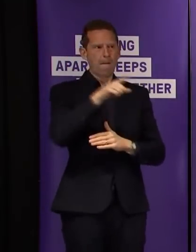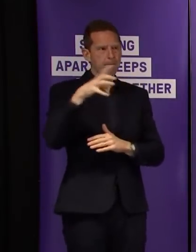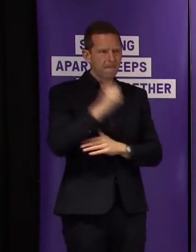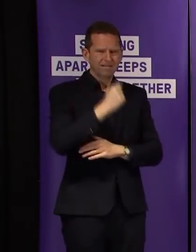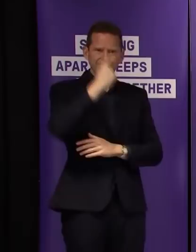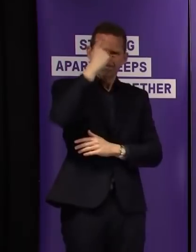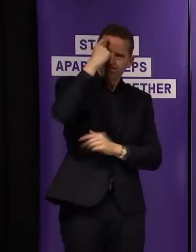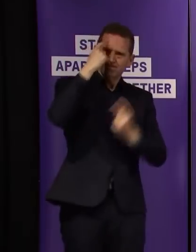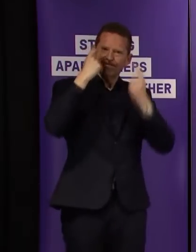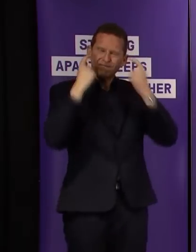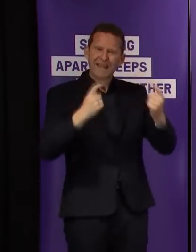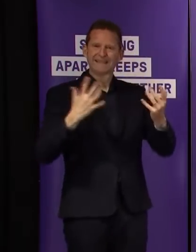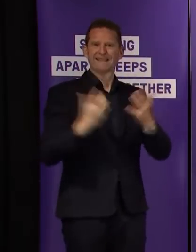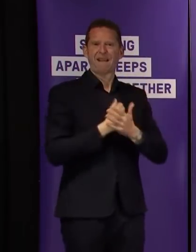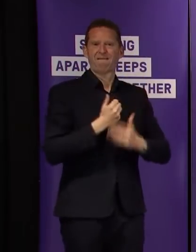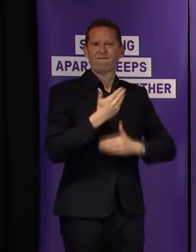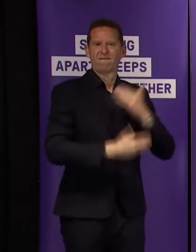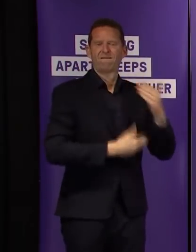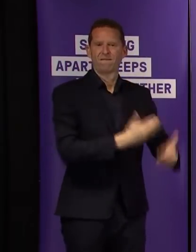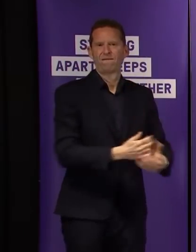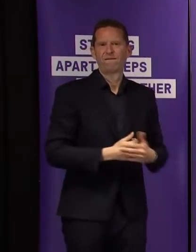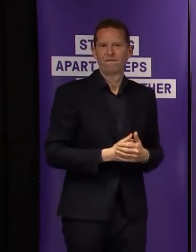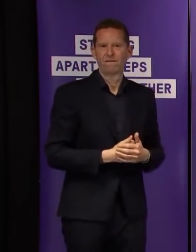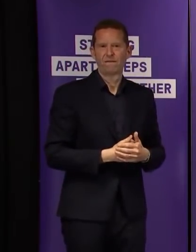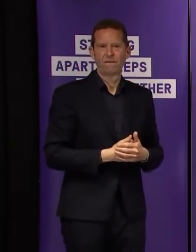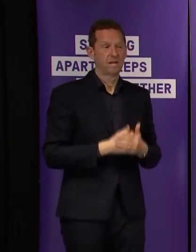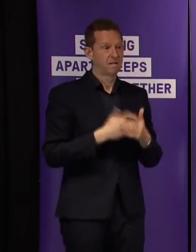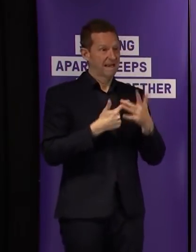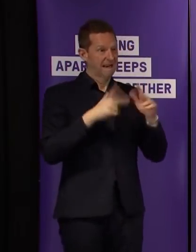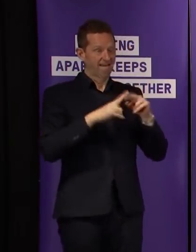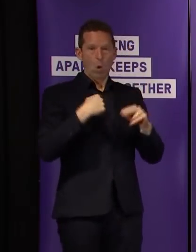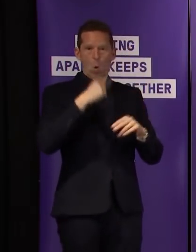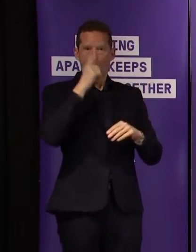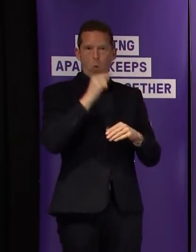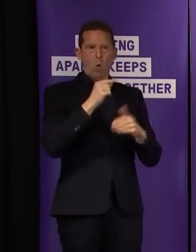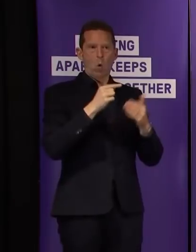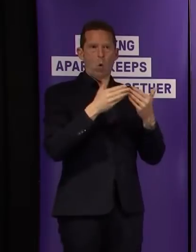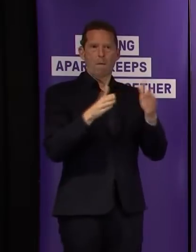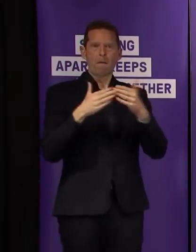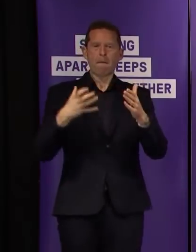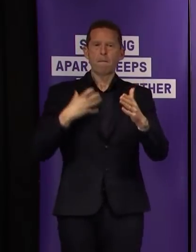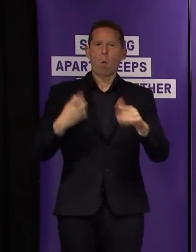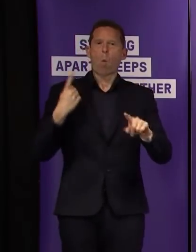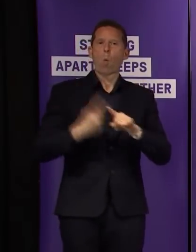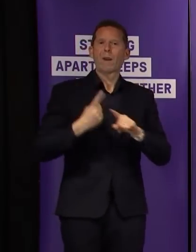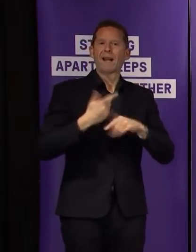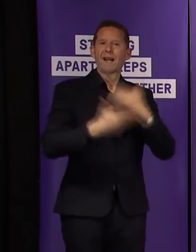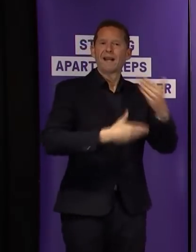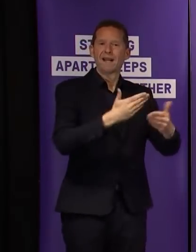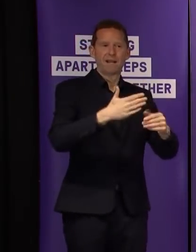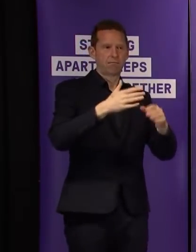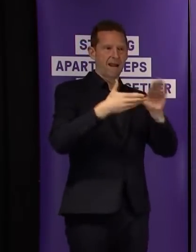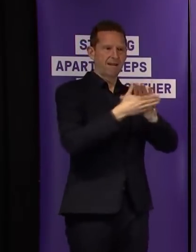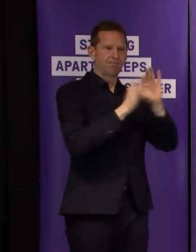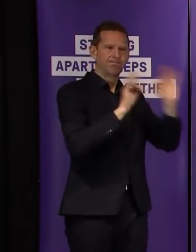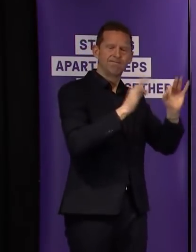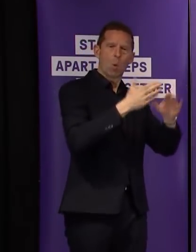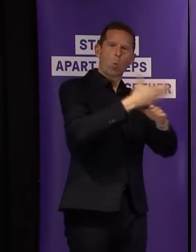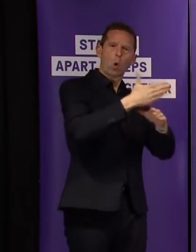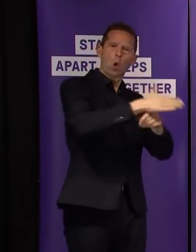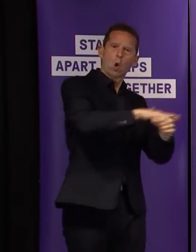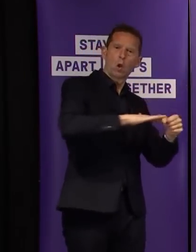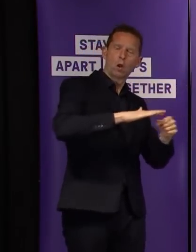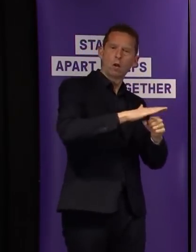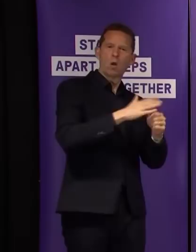steady as we are now. If you could go faster, if you could do more in any given workplace or any given